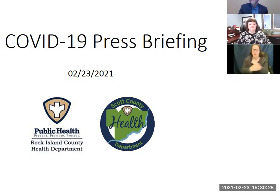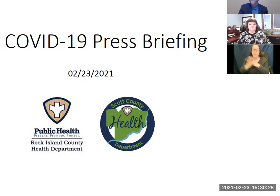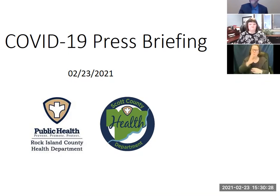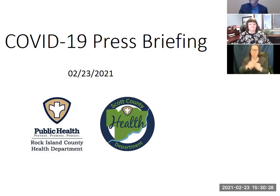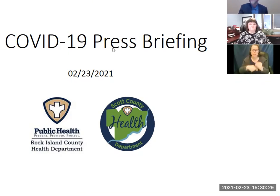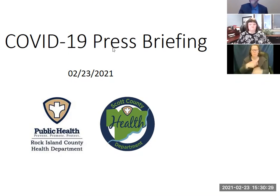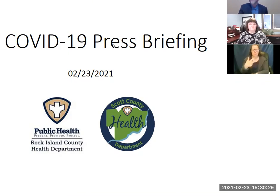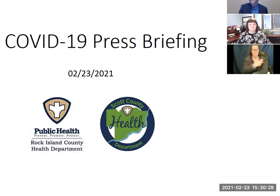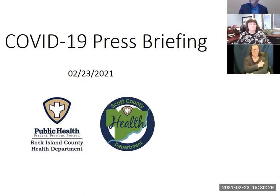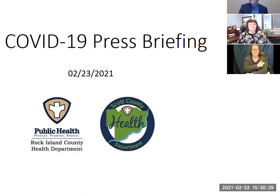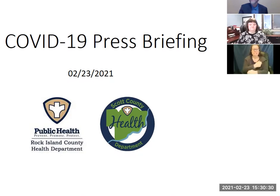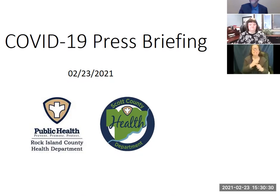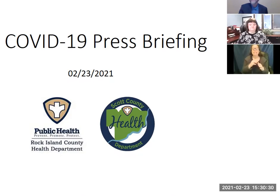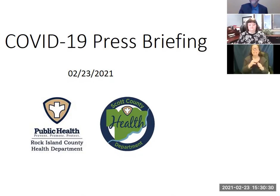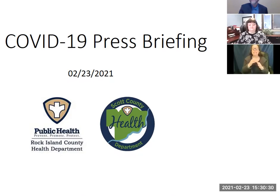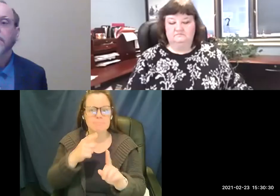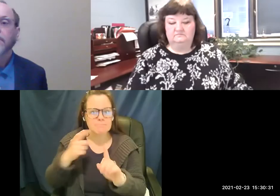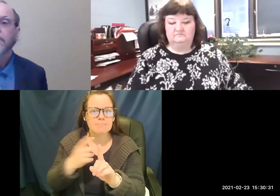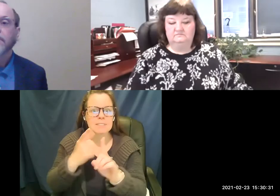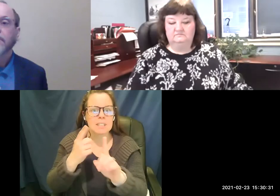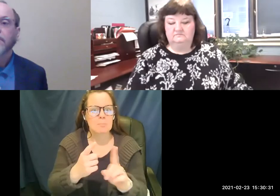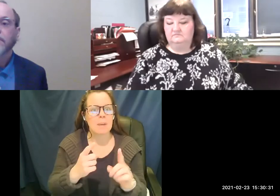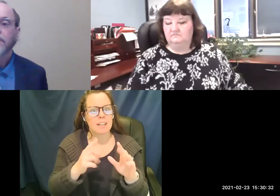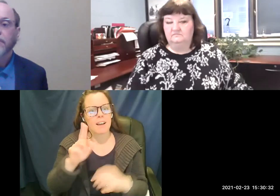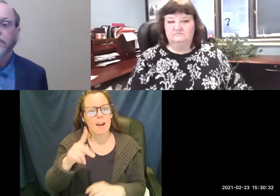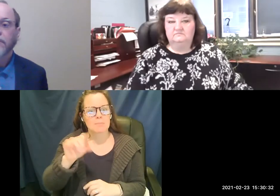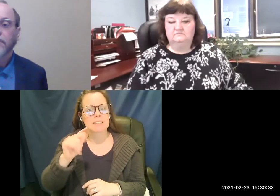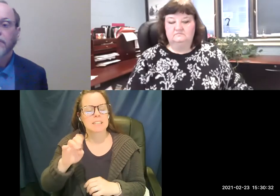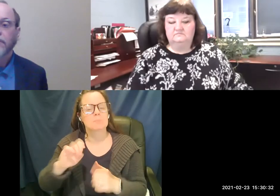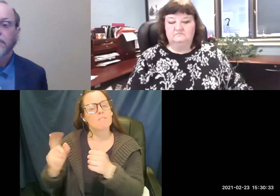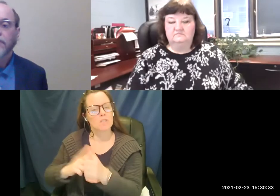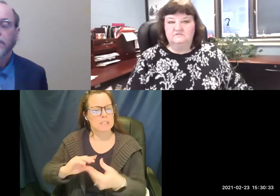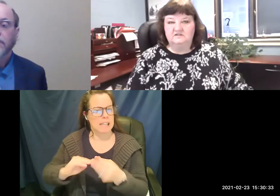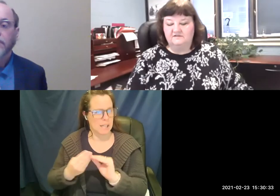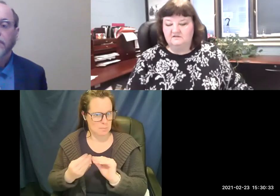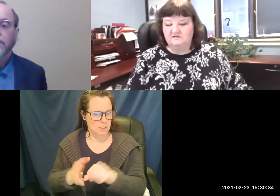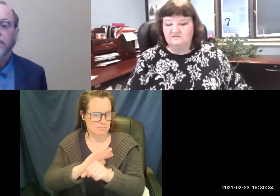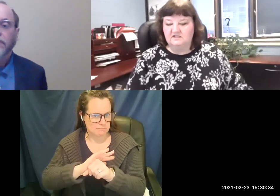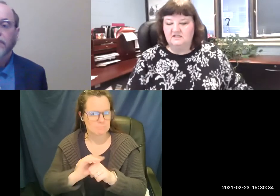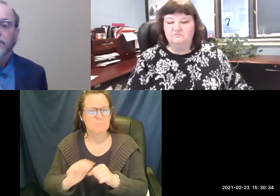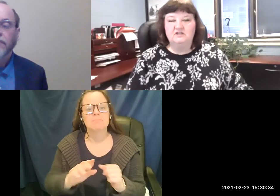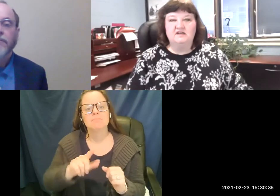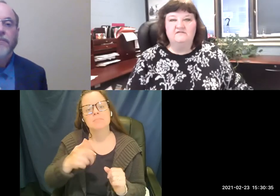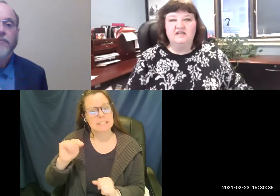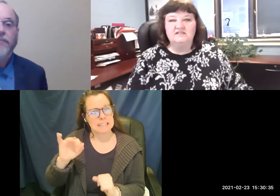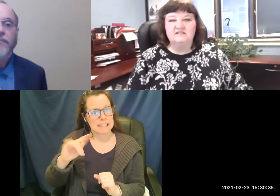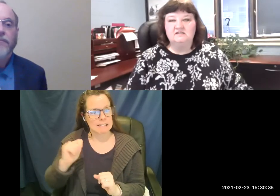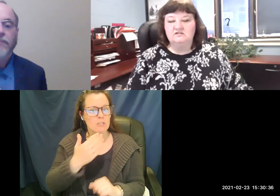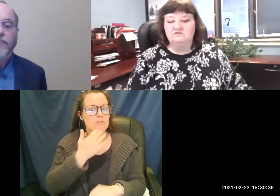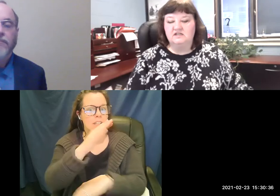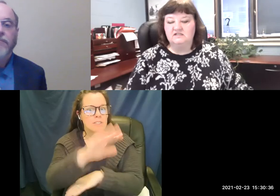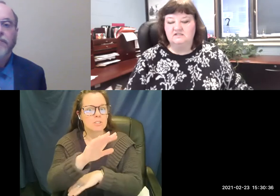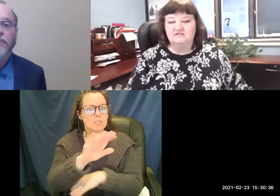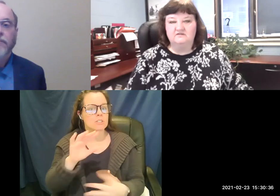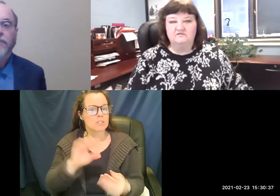campaign updates. Nita, let's start off with some Rock Island County numbers first, please. Good afternoon. Today we have 8